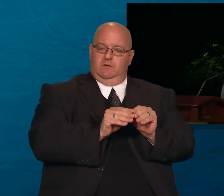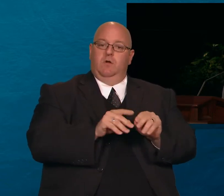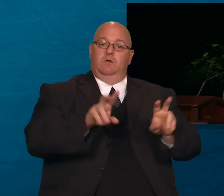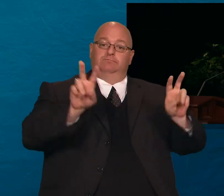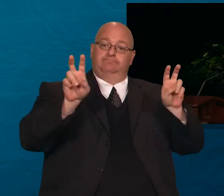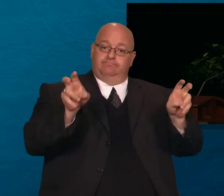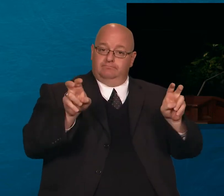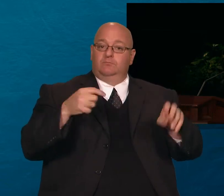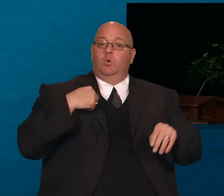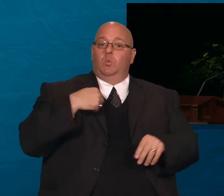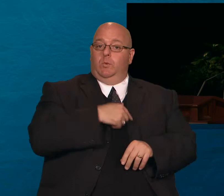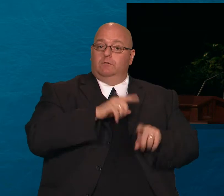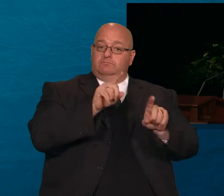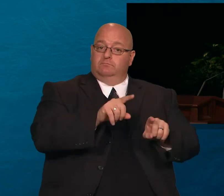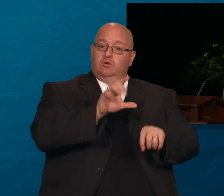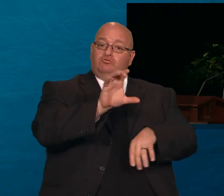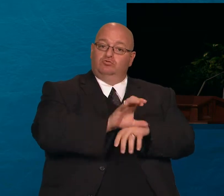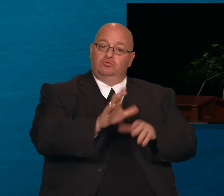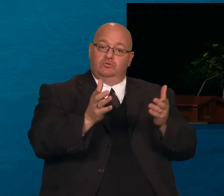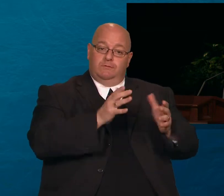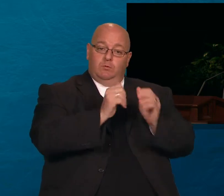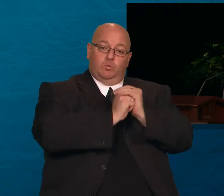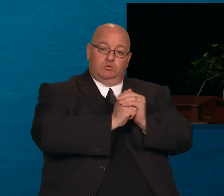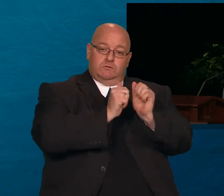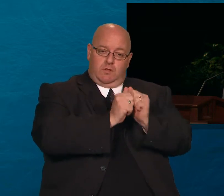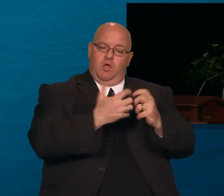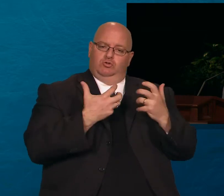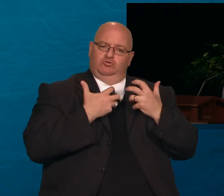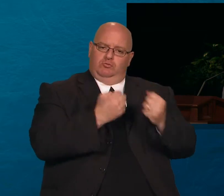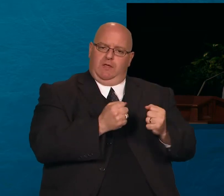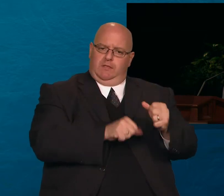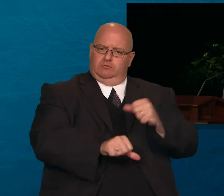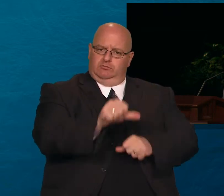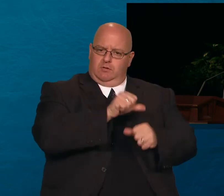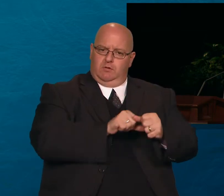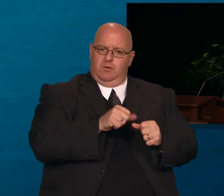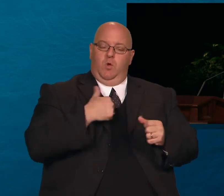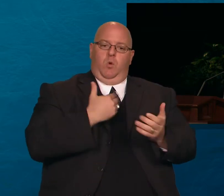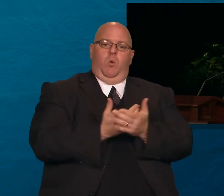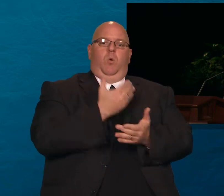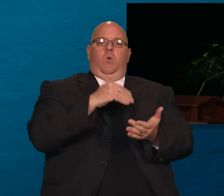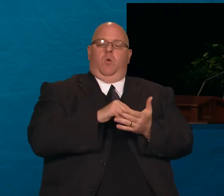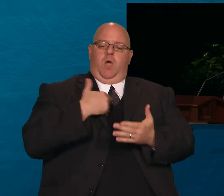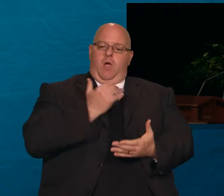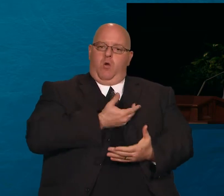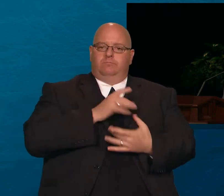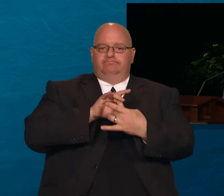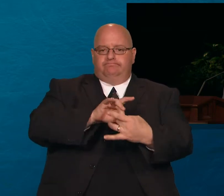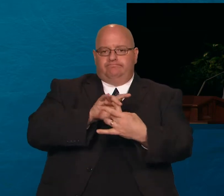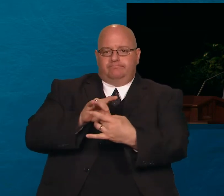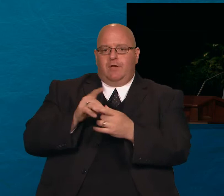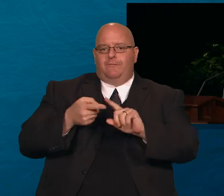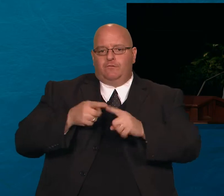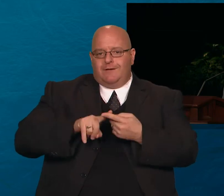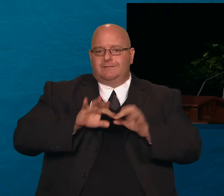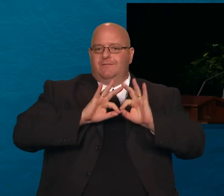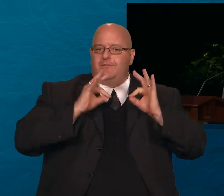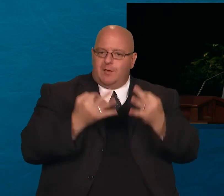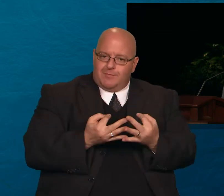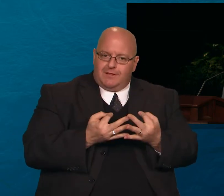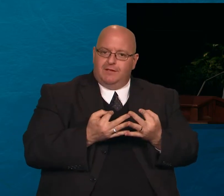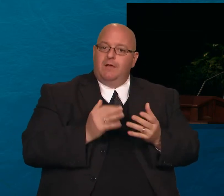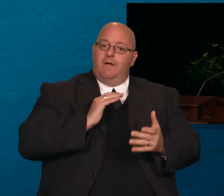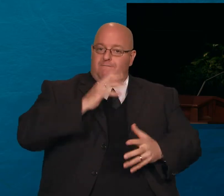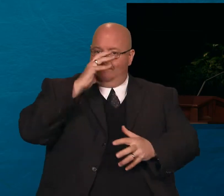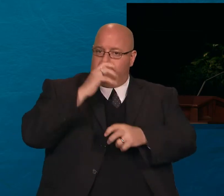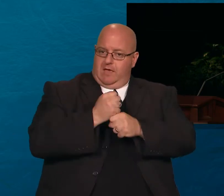attend church services and worship together, we strengthen each other. We are renewed by our association with friends and family.